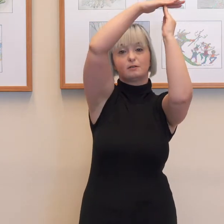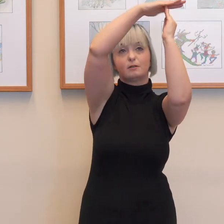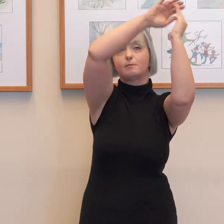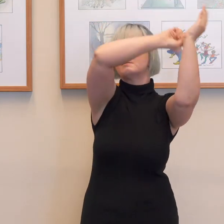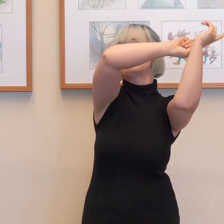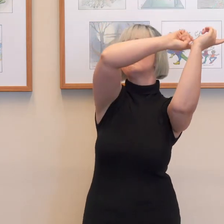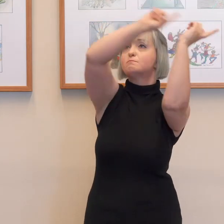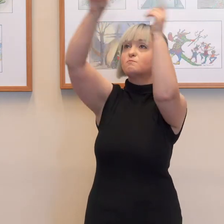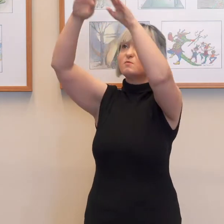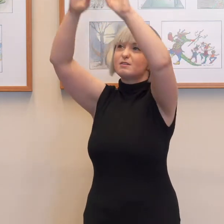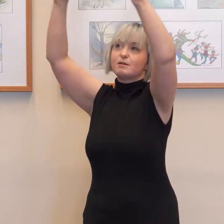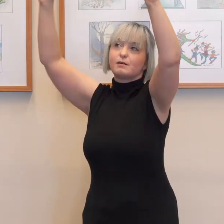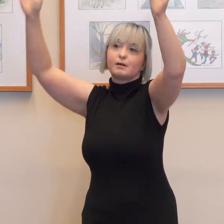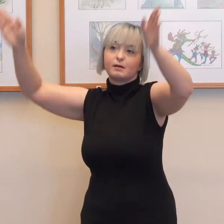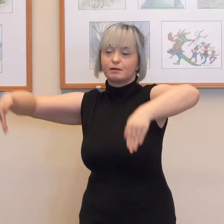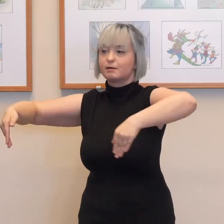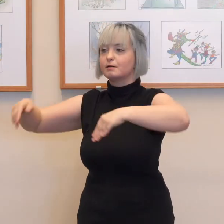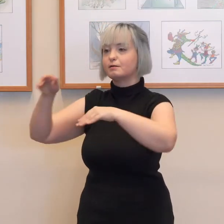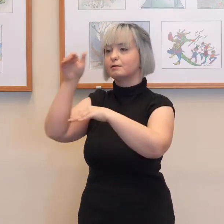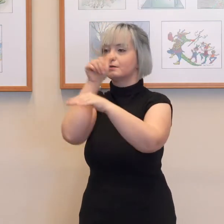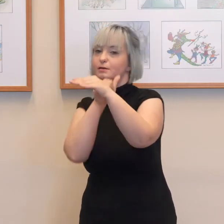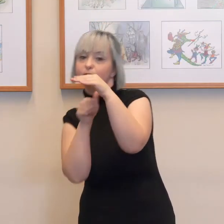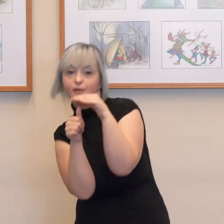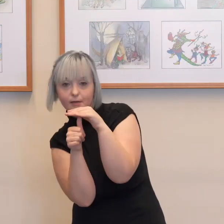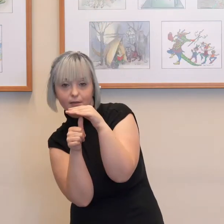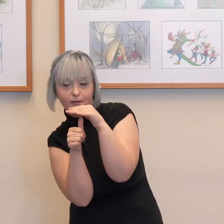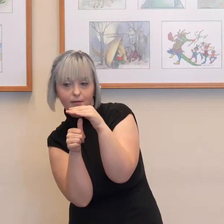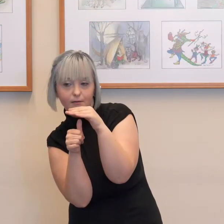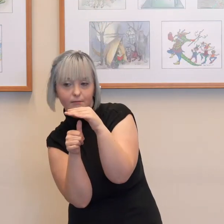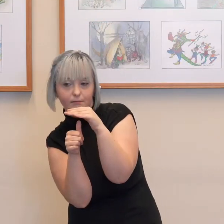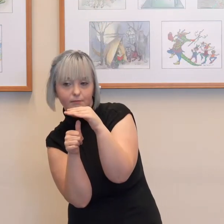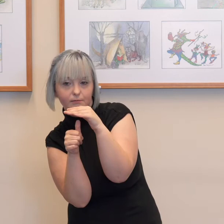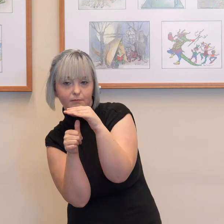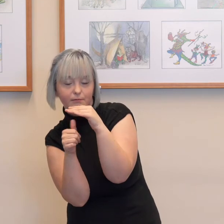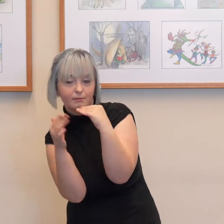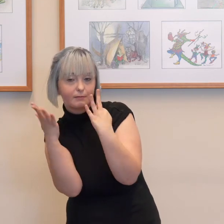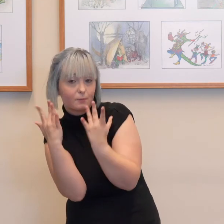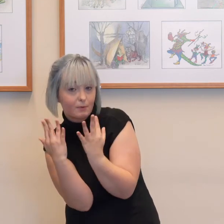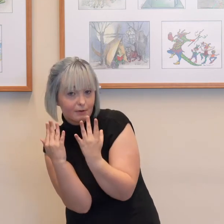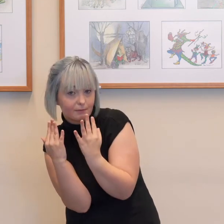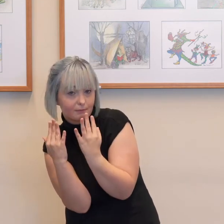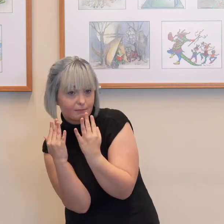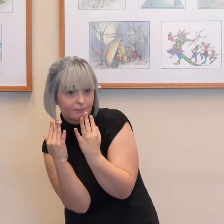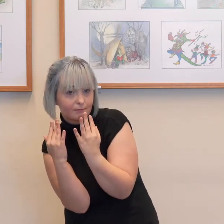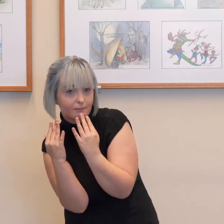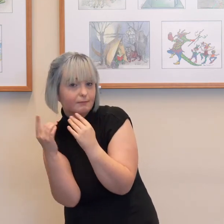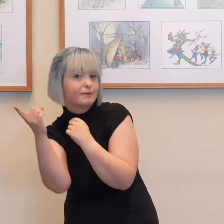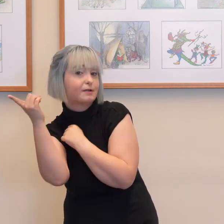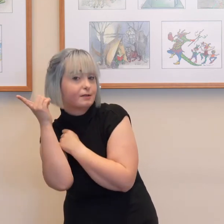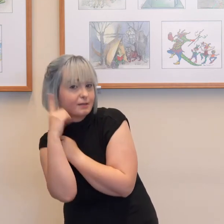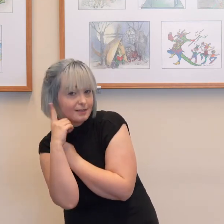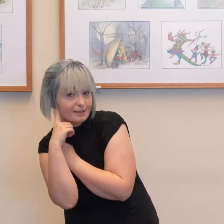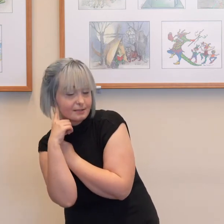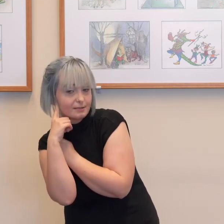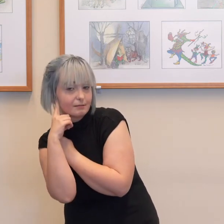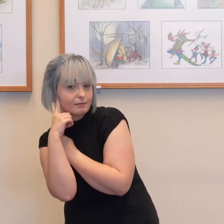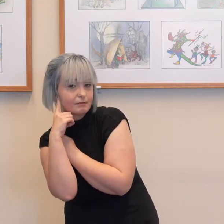beanstalk, he went back to the castle, and again he hid and waited until he heard